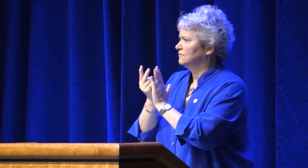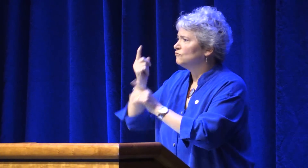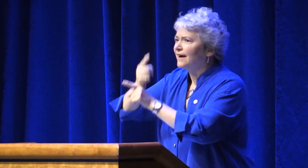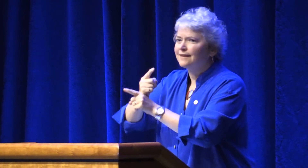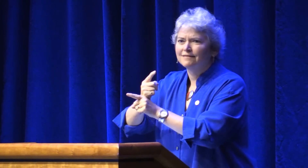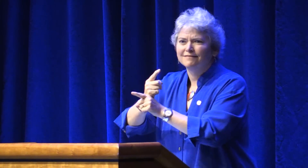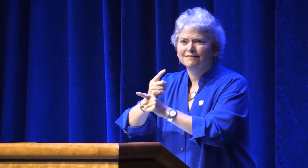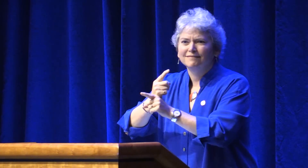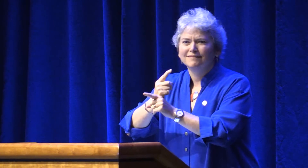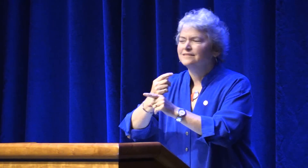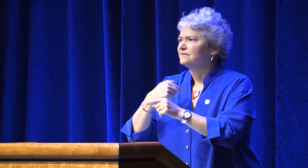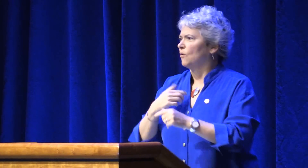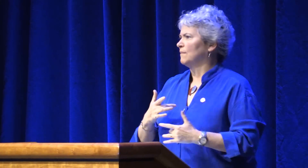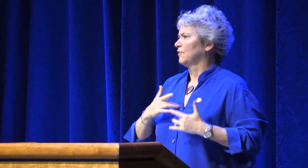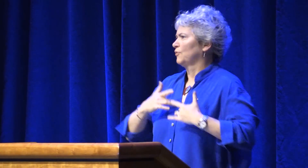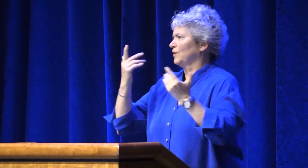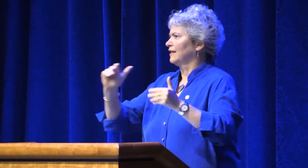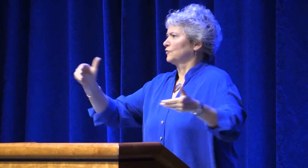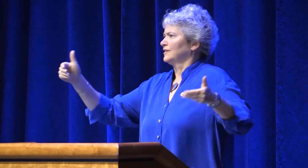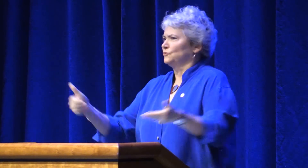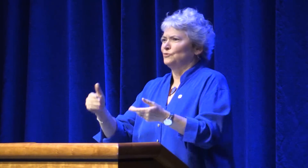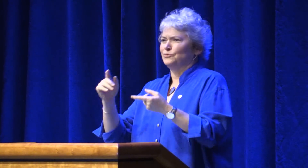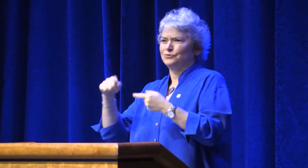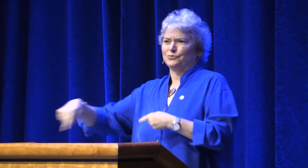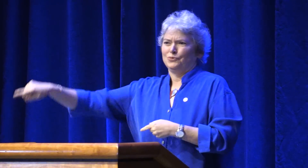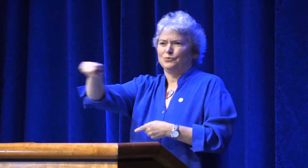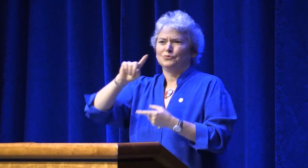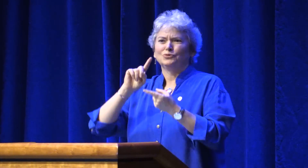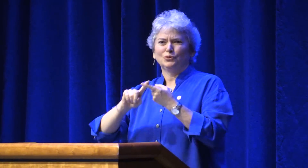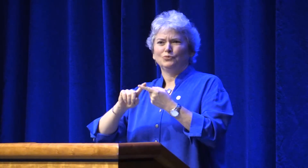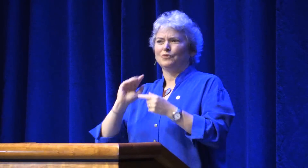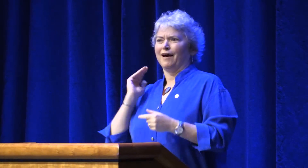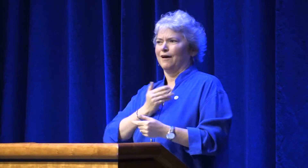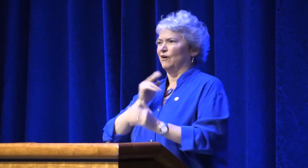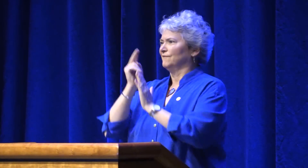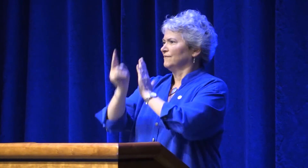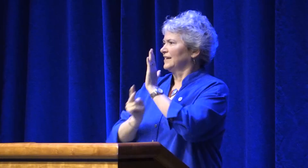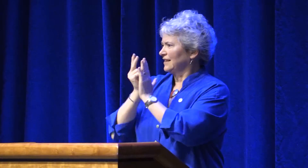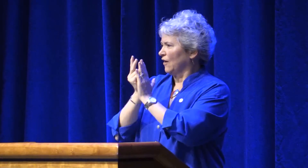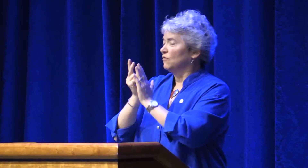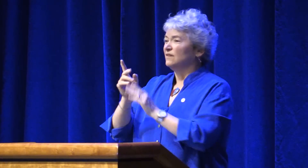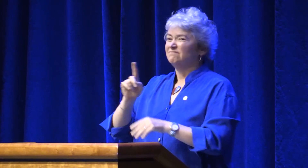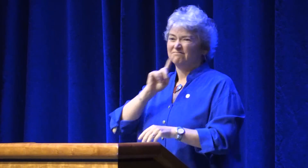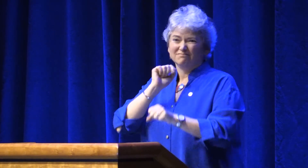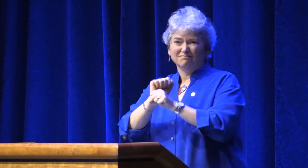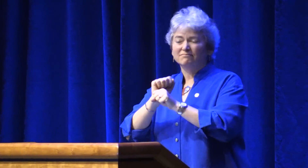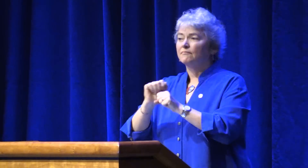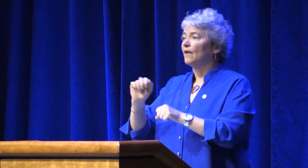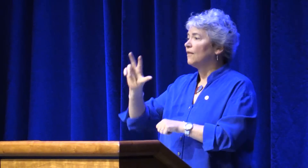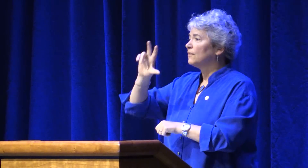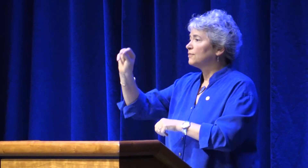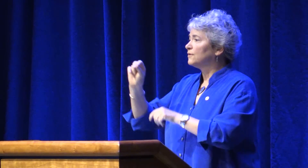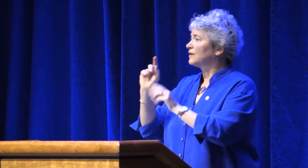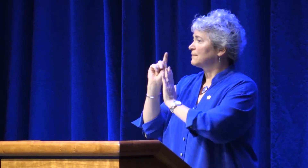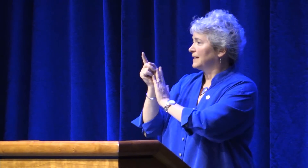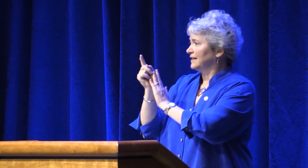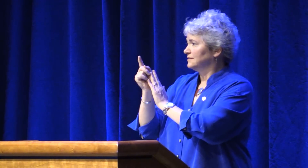We could not celebrate tonight without showing you a couple of video clips, so I am thrilled to show you the videos.